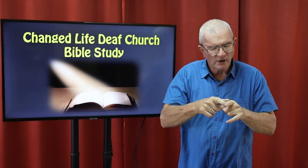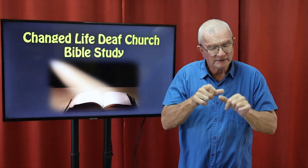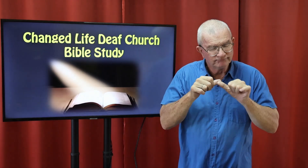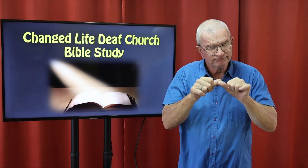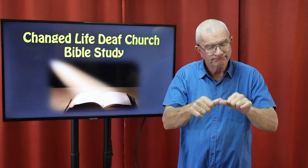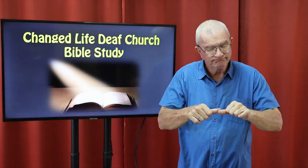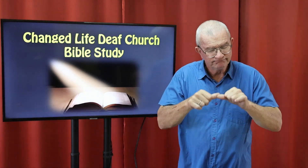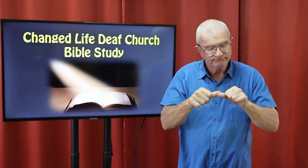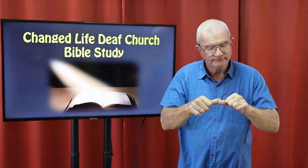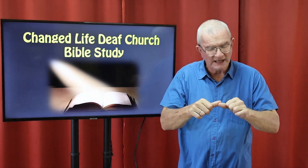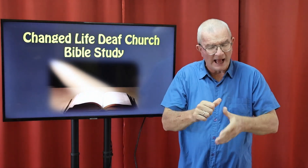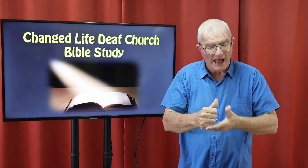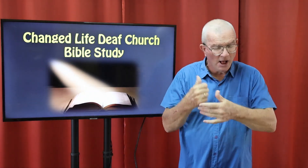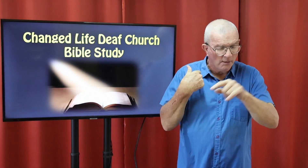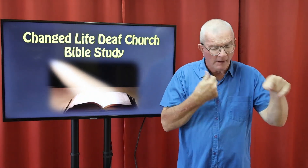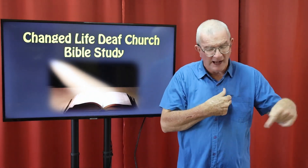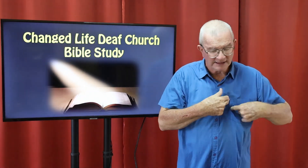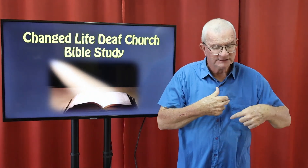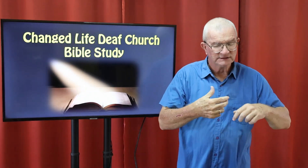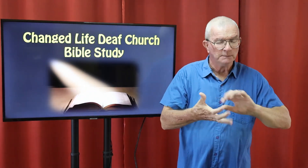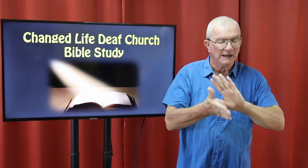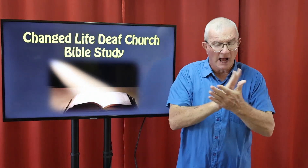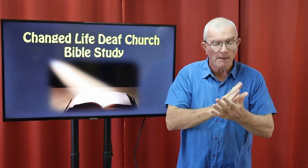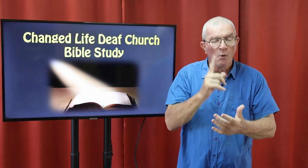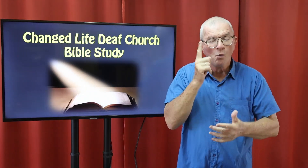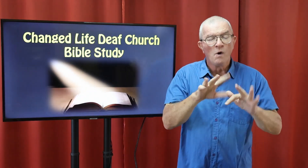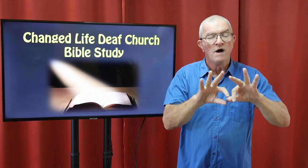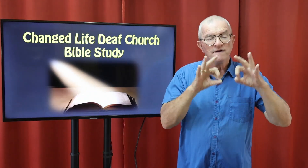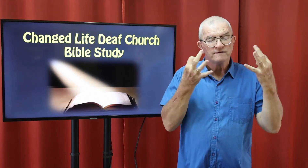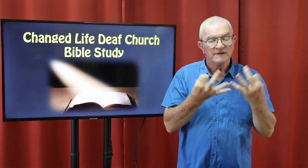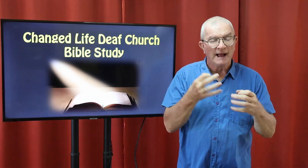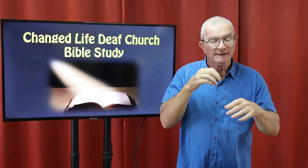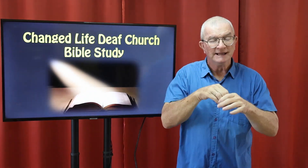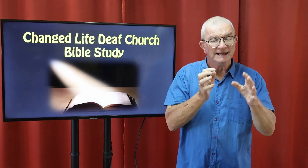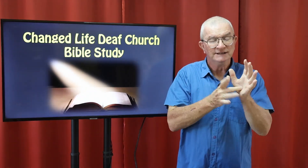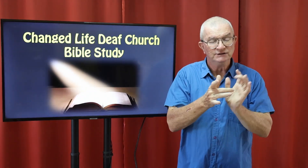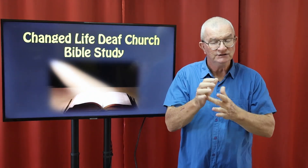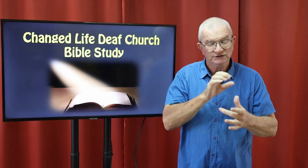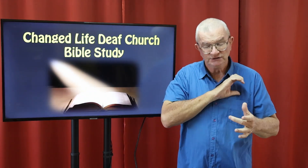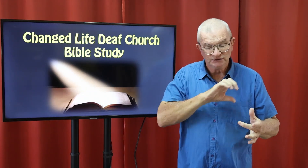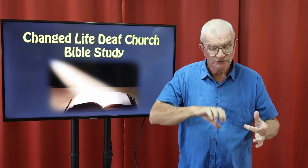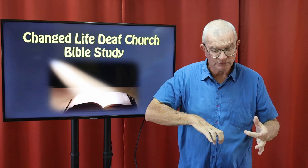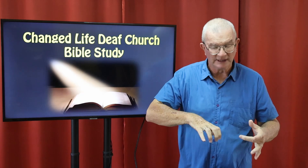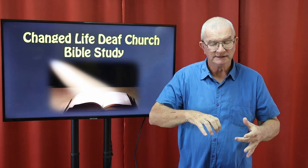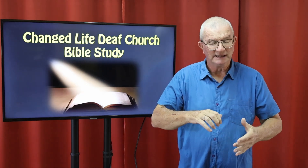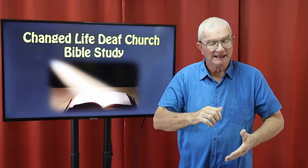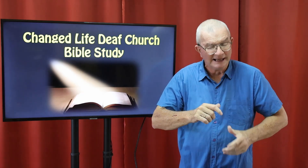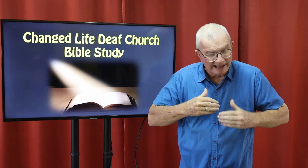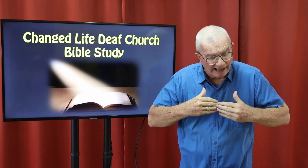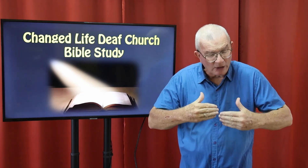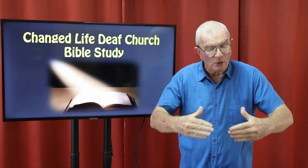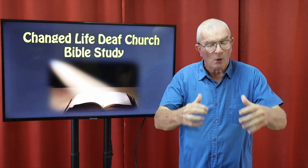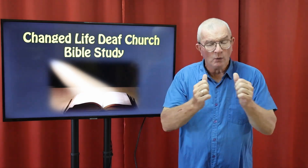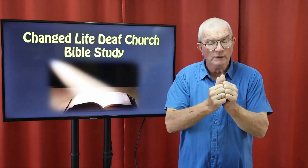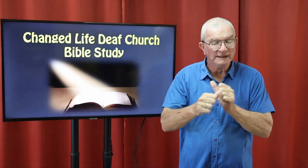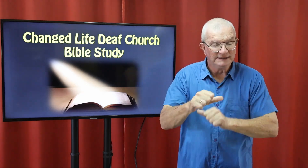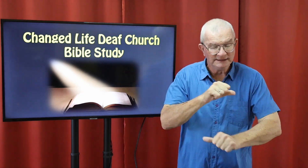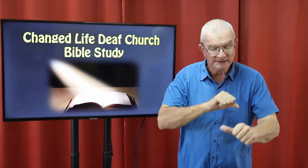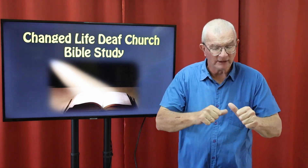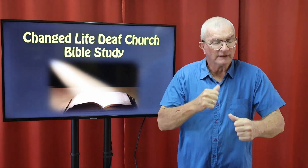word continually. Help us to become one family in Jesus Christ. Get along with